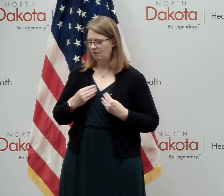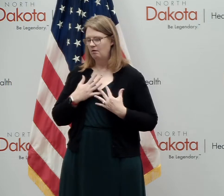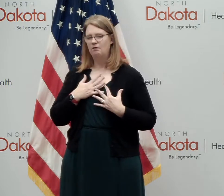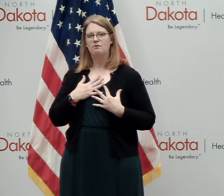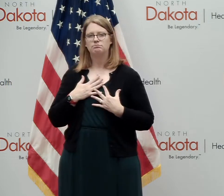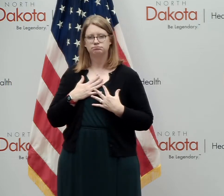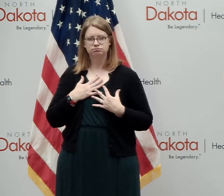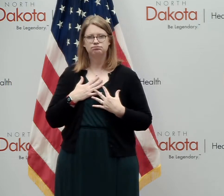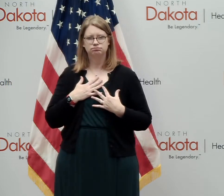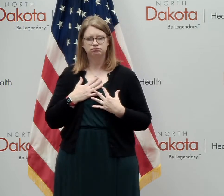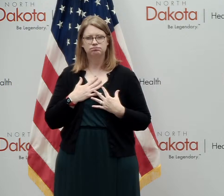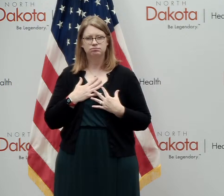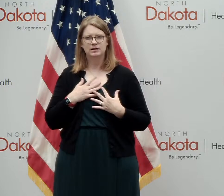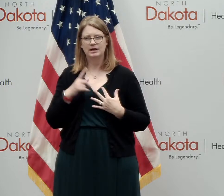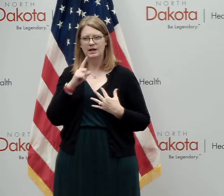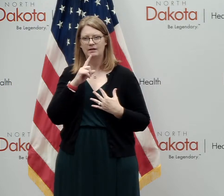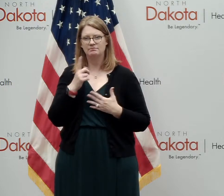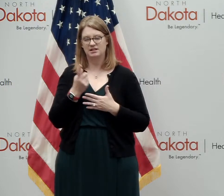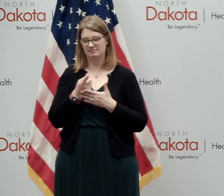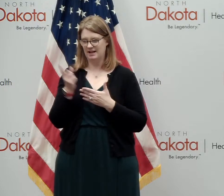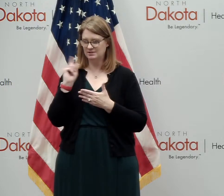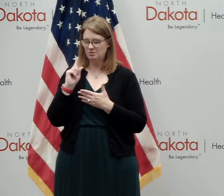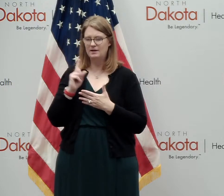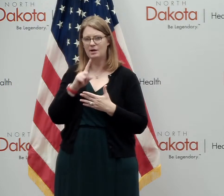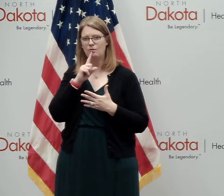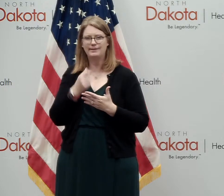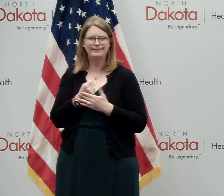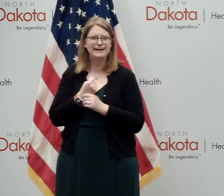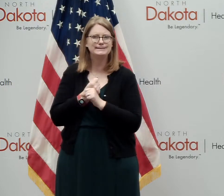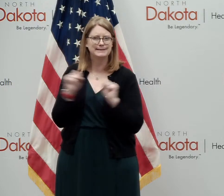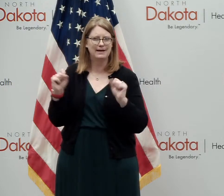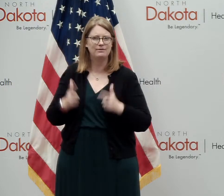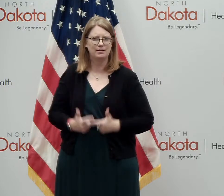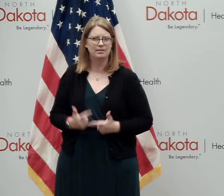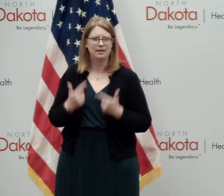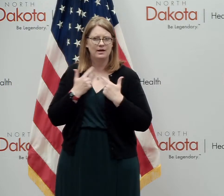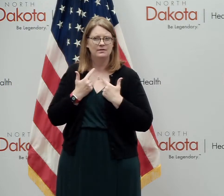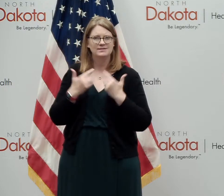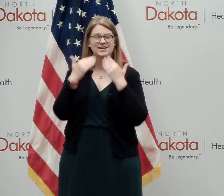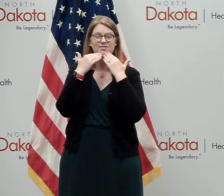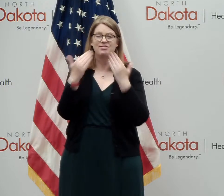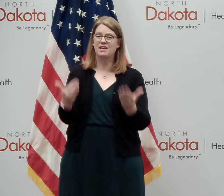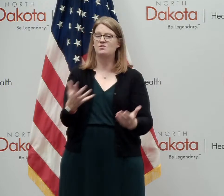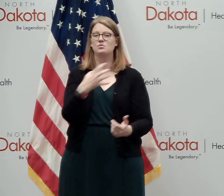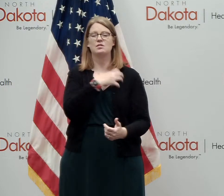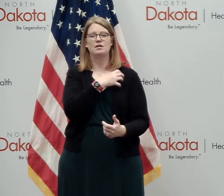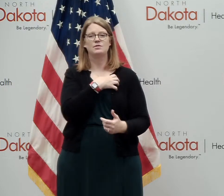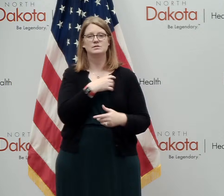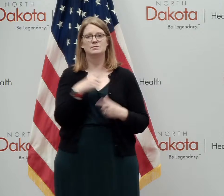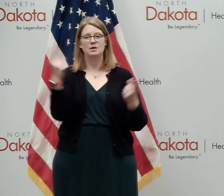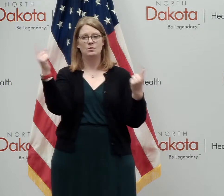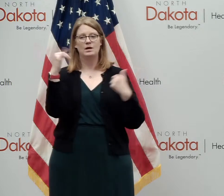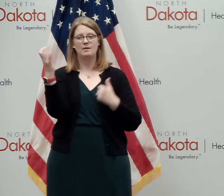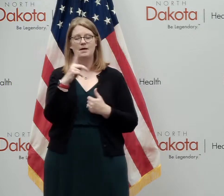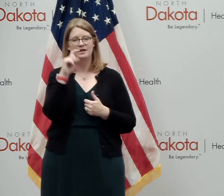that reunited a soul last week. So again, thank you to all of our great law enforcement. We'll be back here next